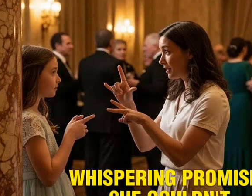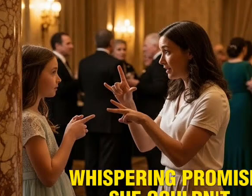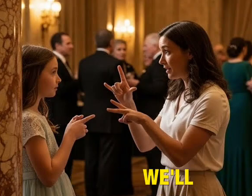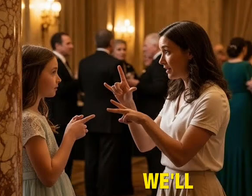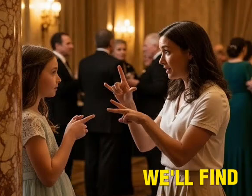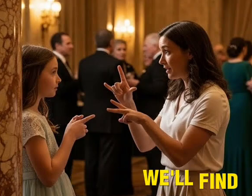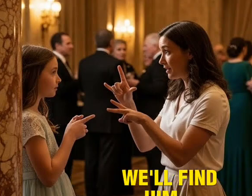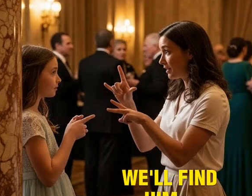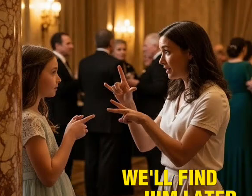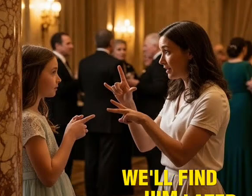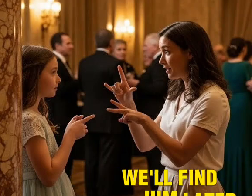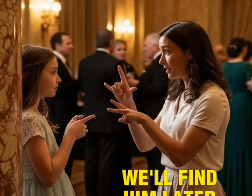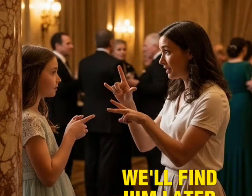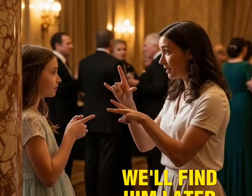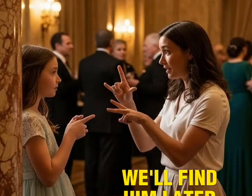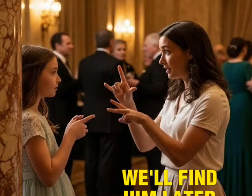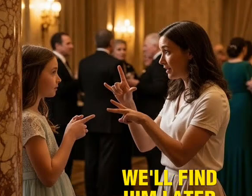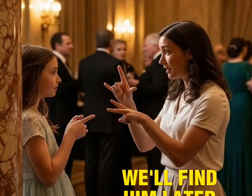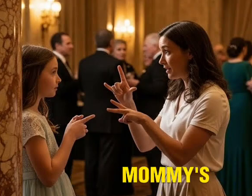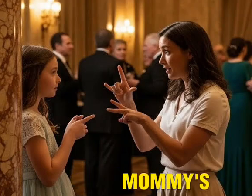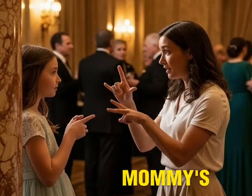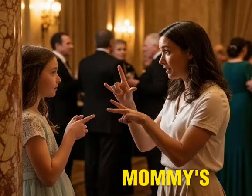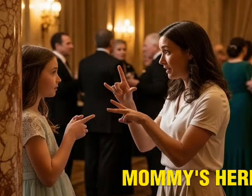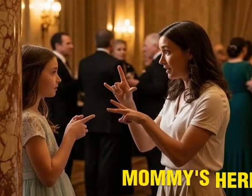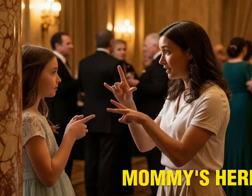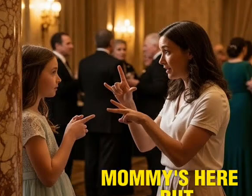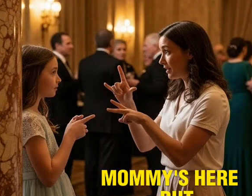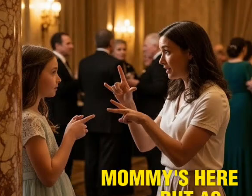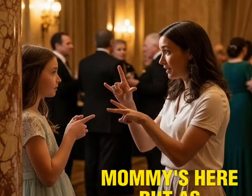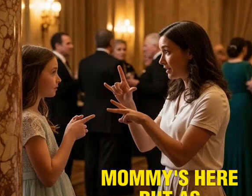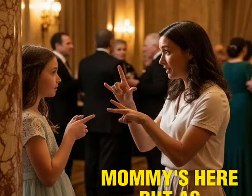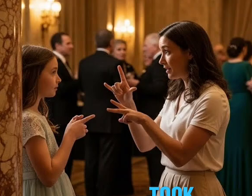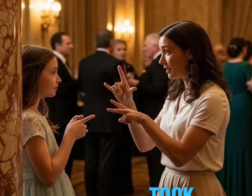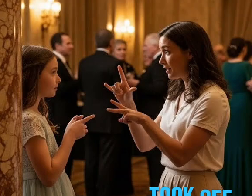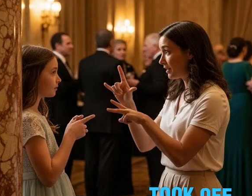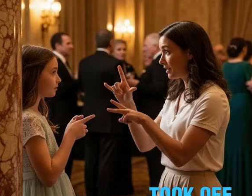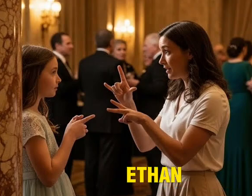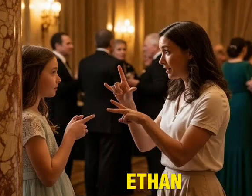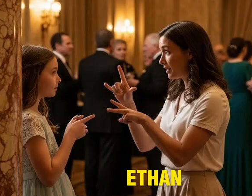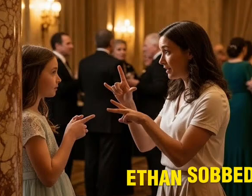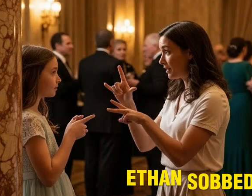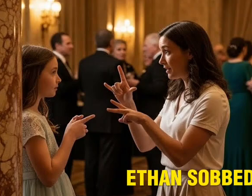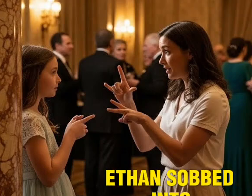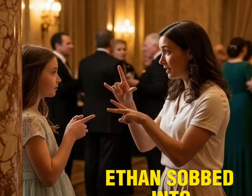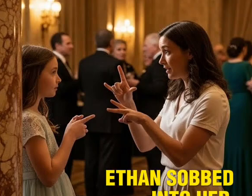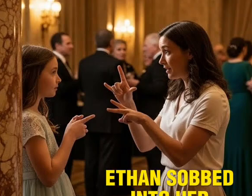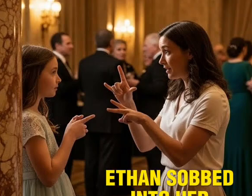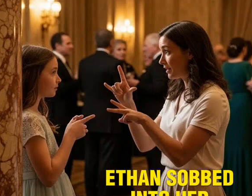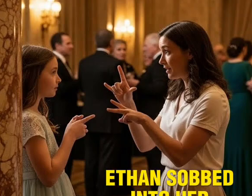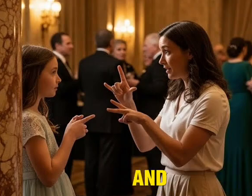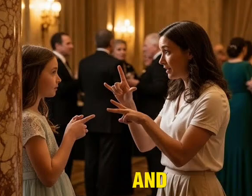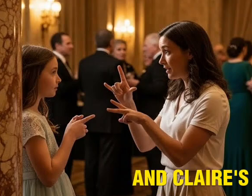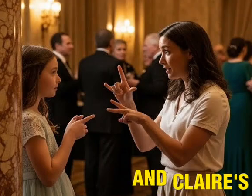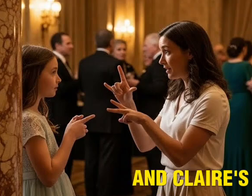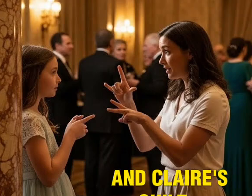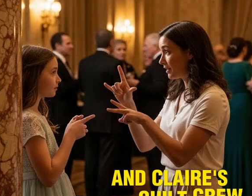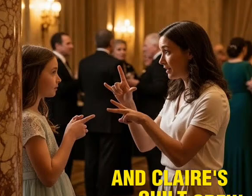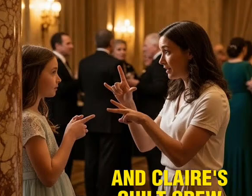"We'll find him later, I swear. Mommy's here." But as the plane took off, Ethan sobbed into her chest, and Claire's guilt grew heavier